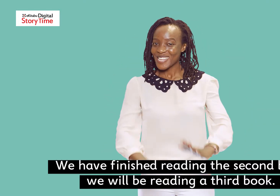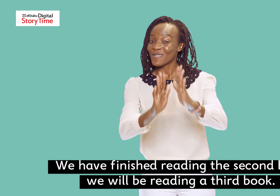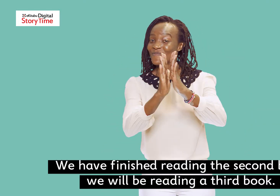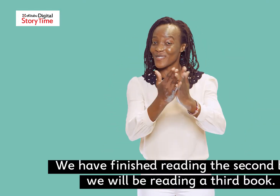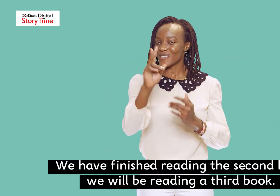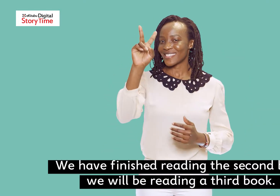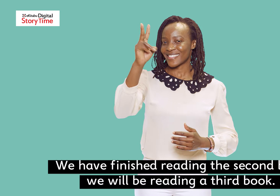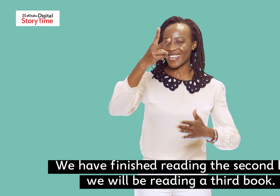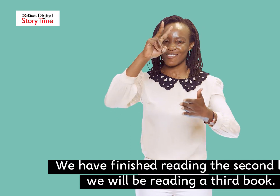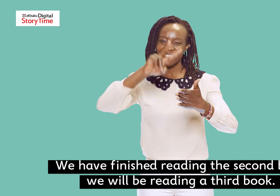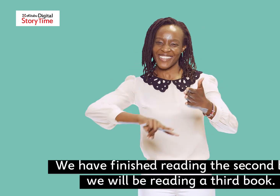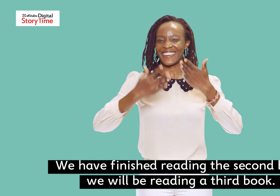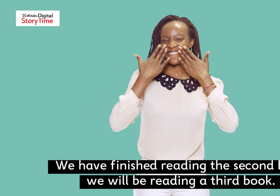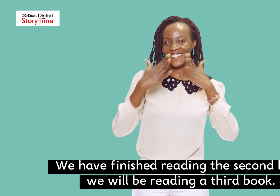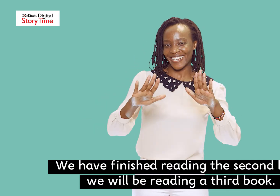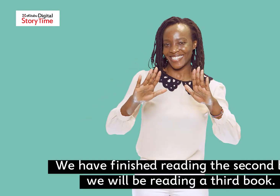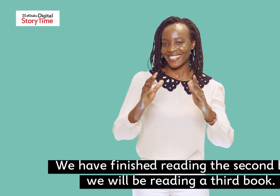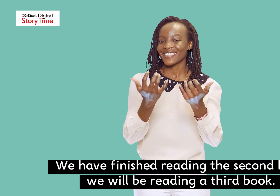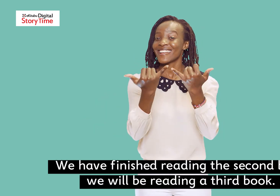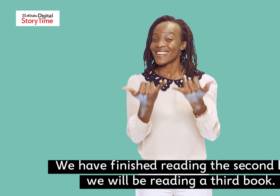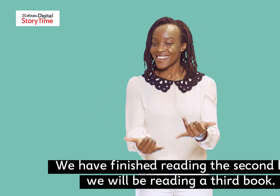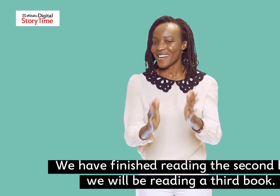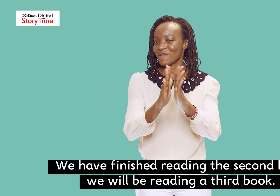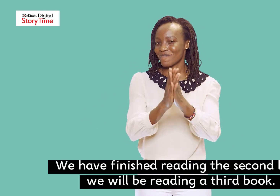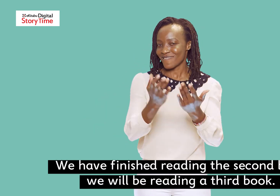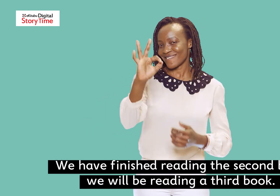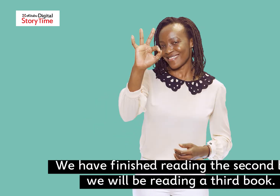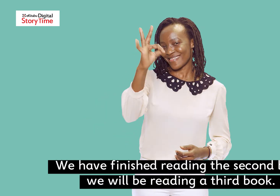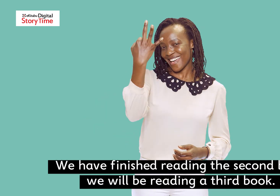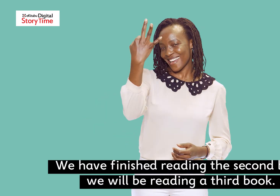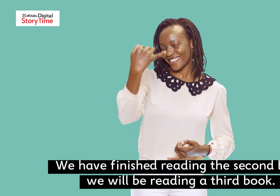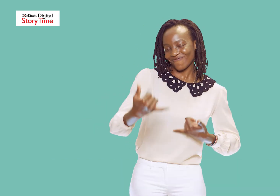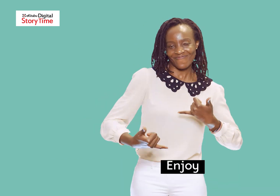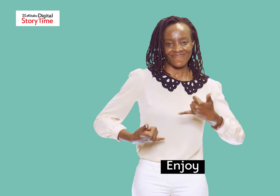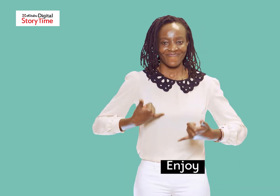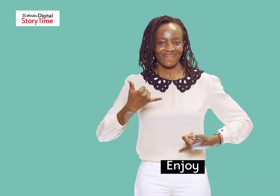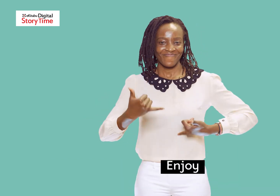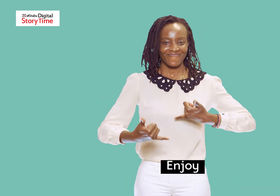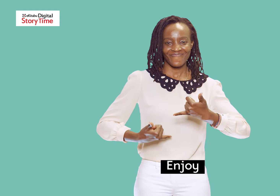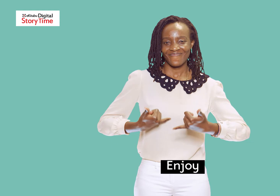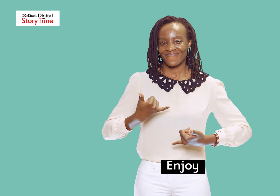We have finished reading the second book. We will be reading a third book. Enjoy.